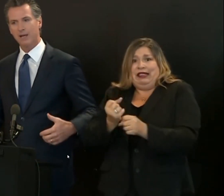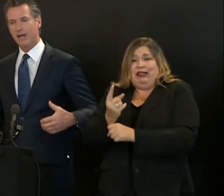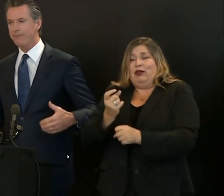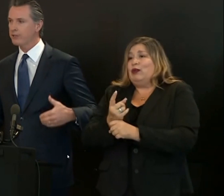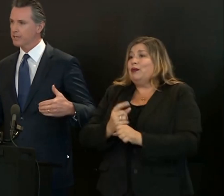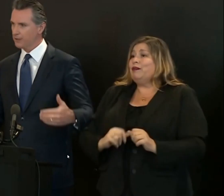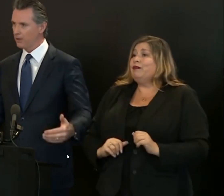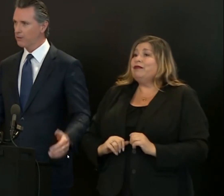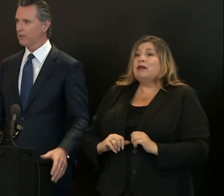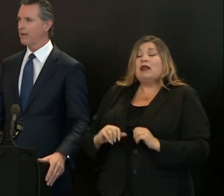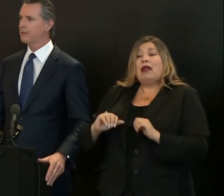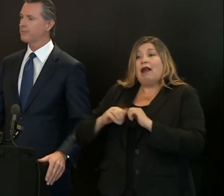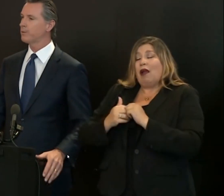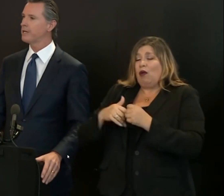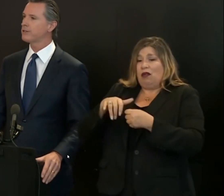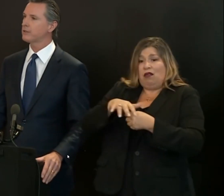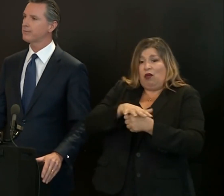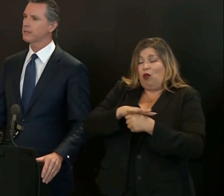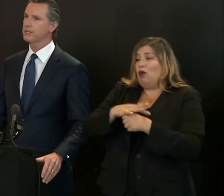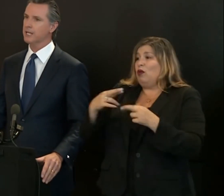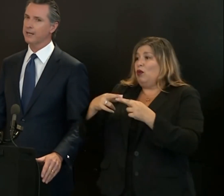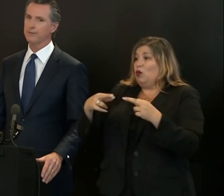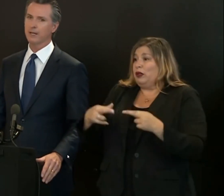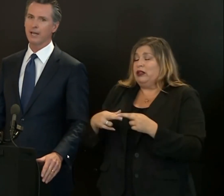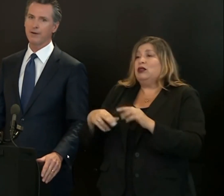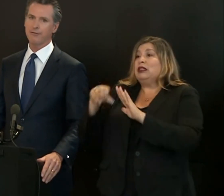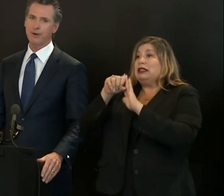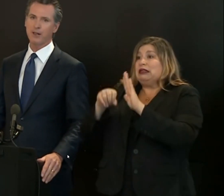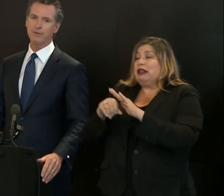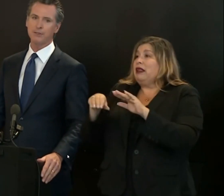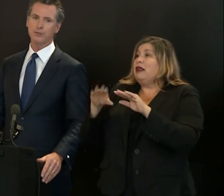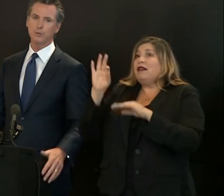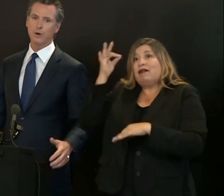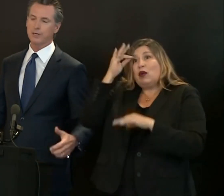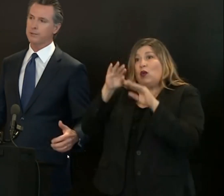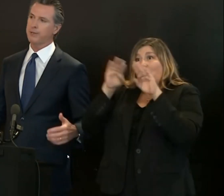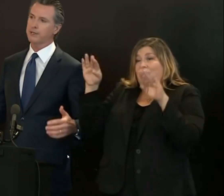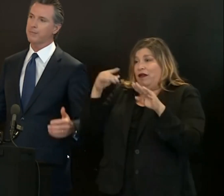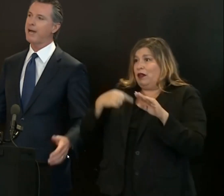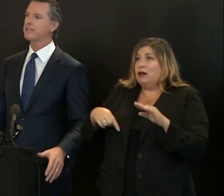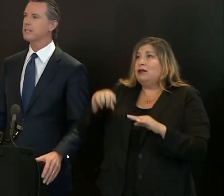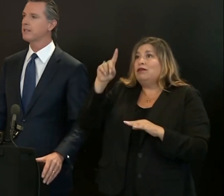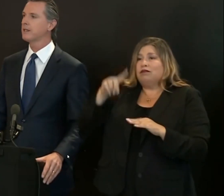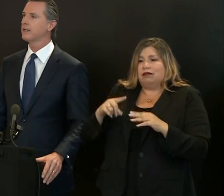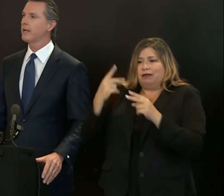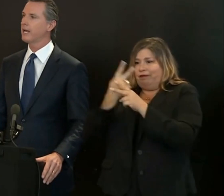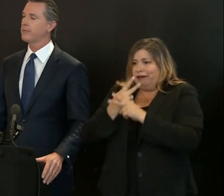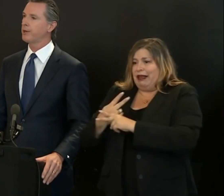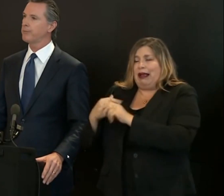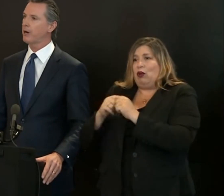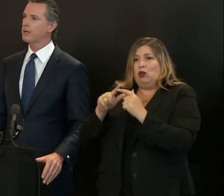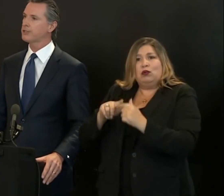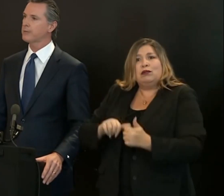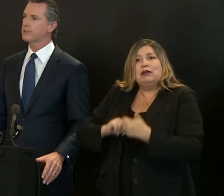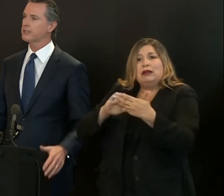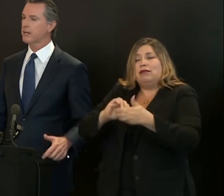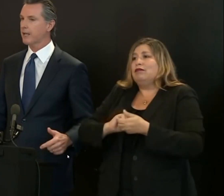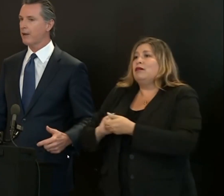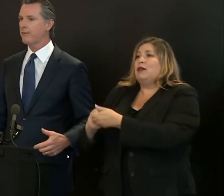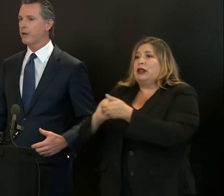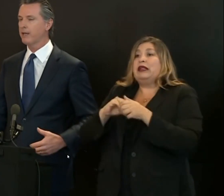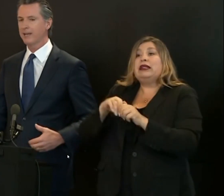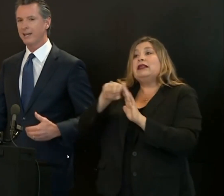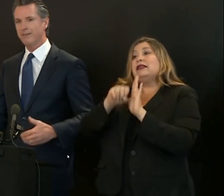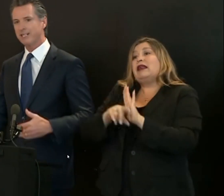formal efforts at the local level, regional, state, and federal level to work to build capacity and build partnerships. The